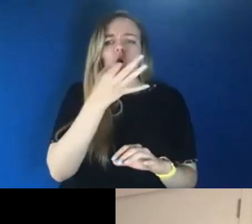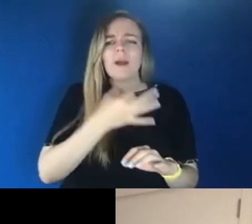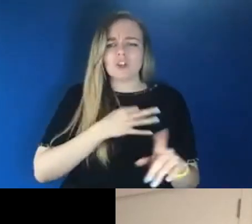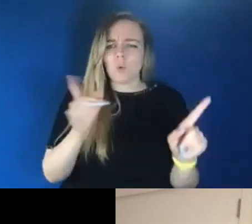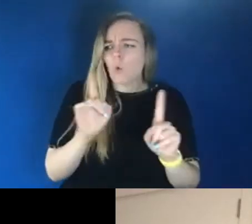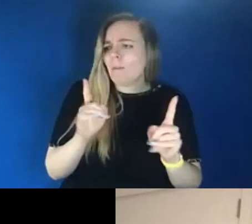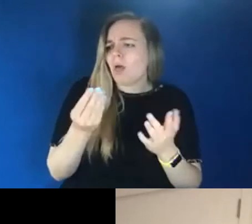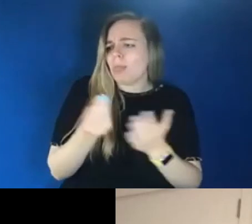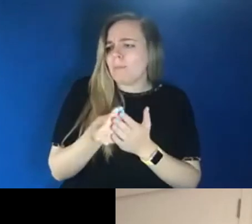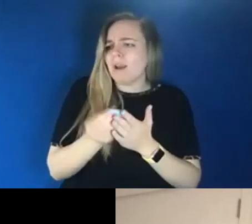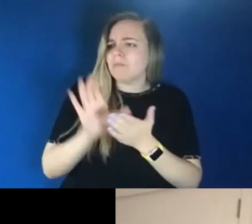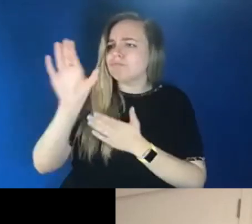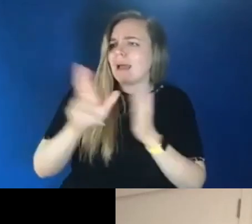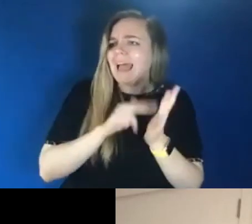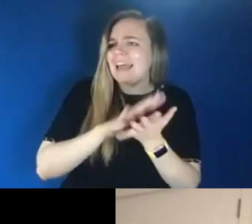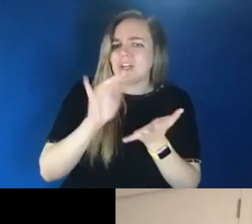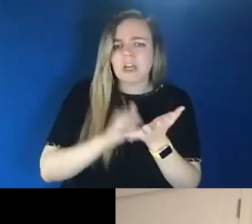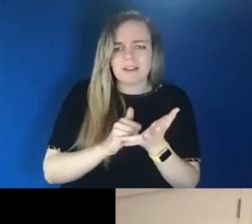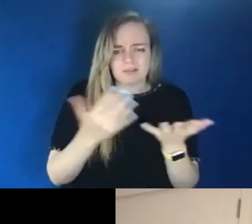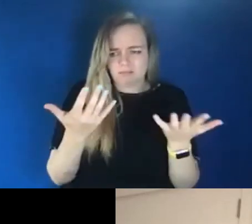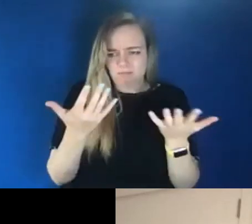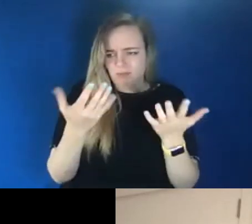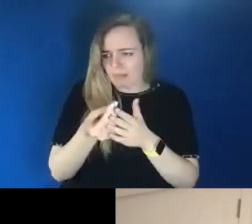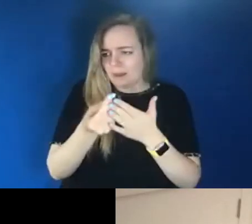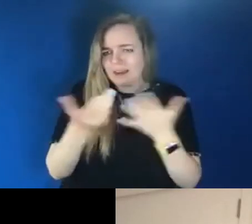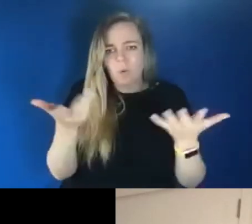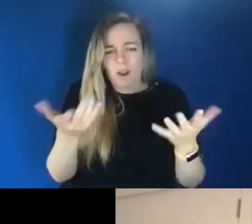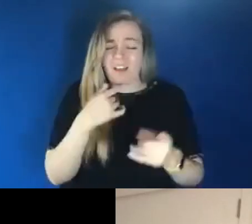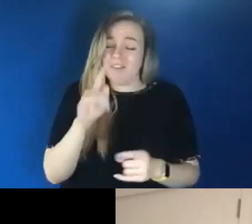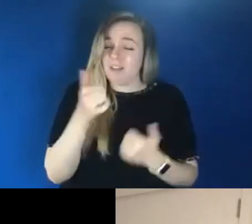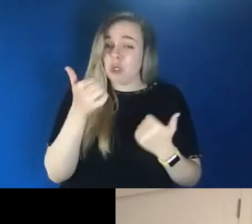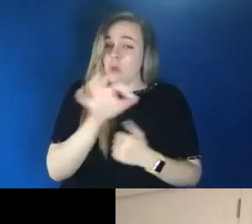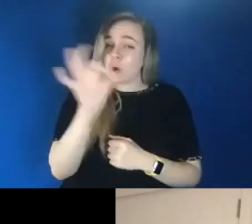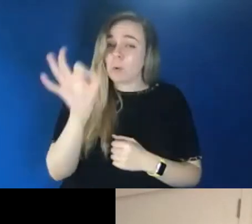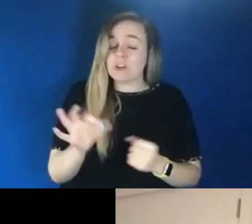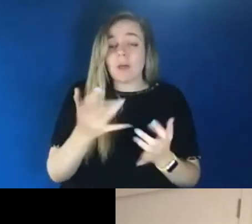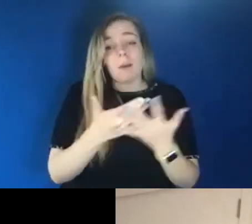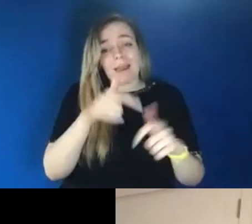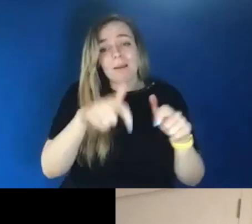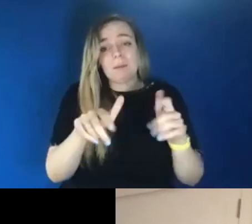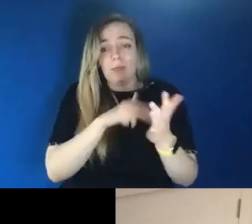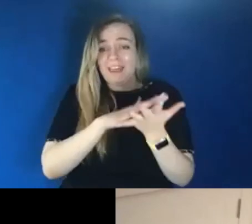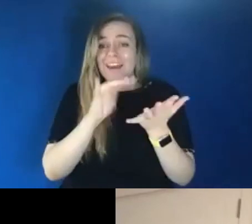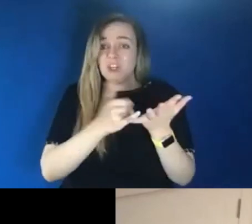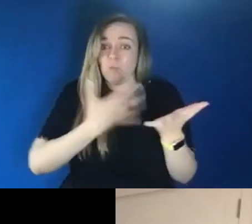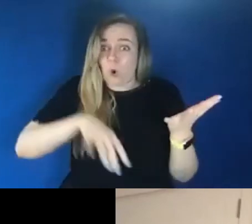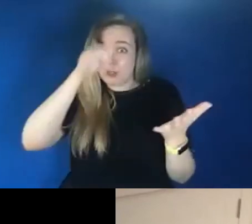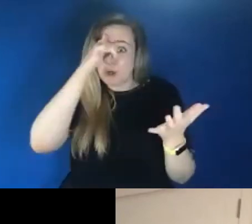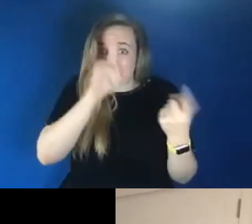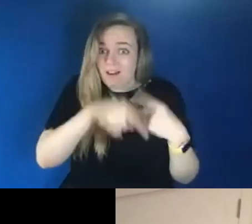they've pledged to the NHS? Where's that gone? Exactly. That's such a great question. And there are lots of people in the NHS who would like to know the answer to that.